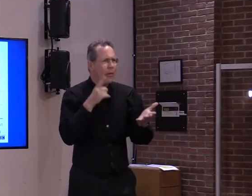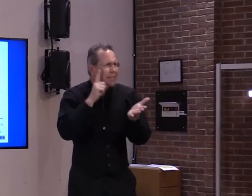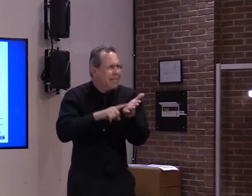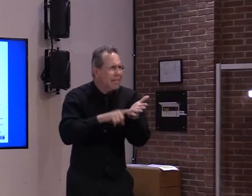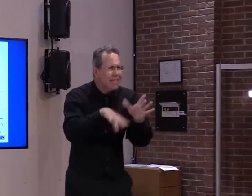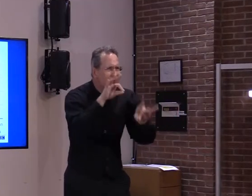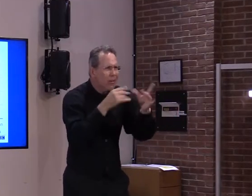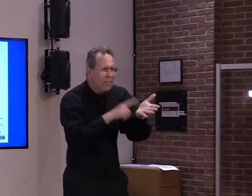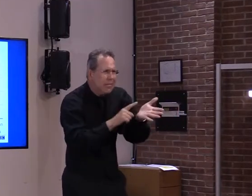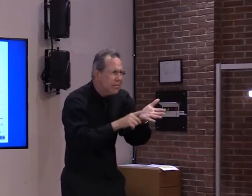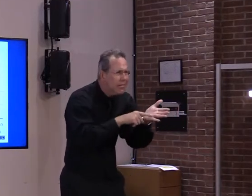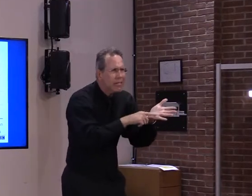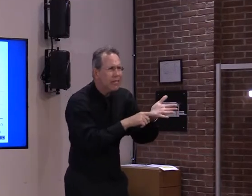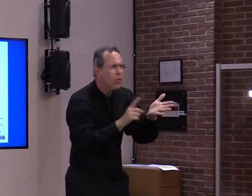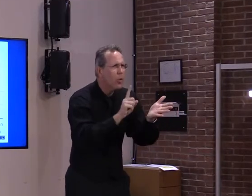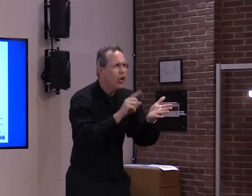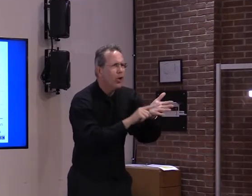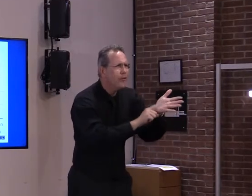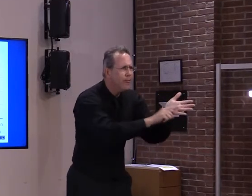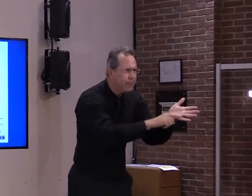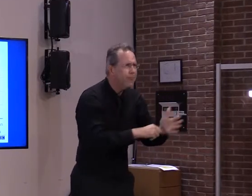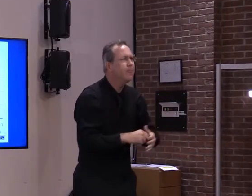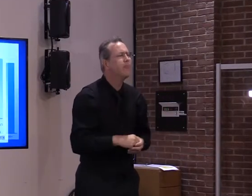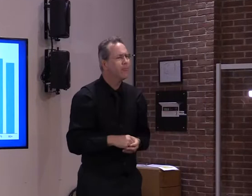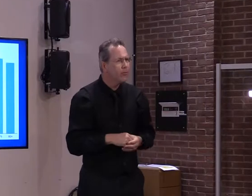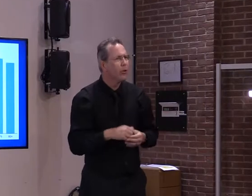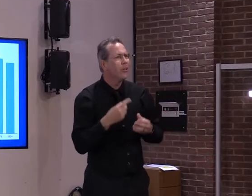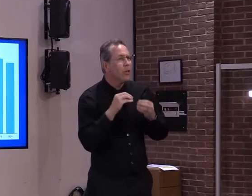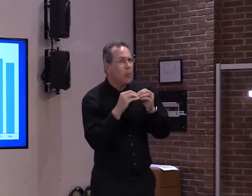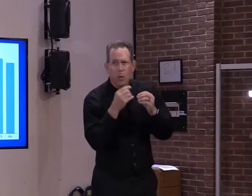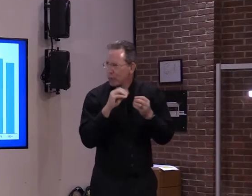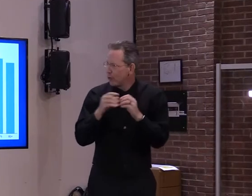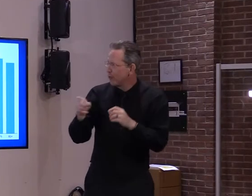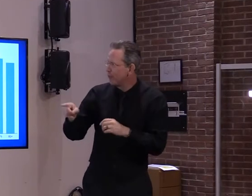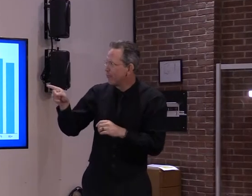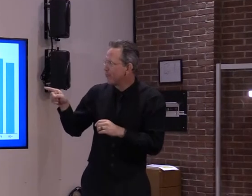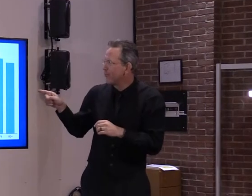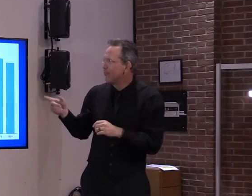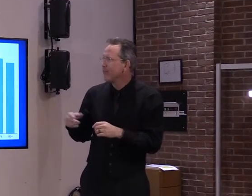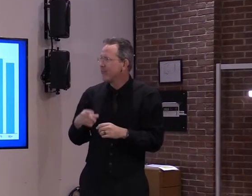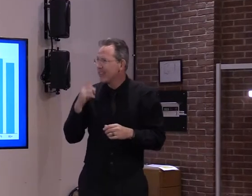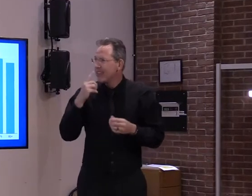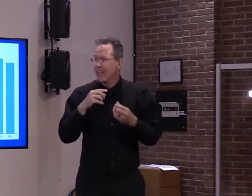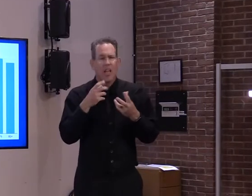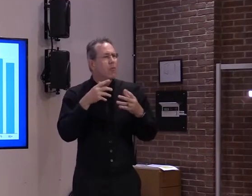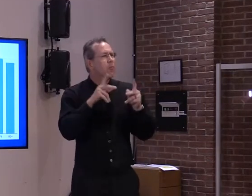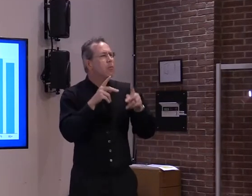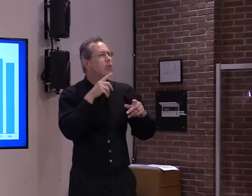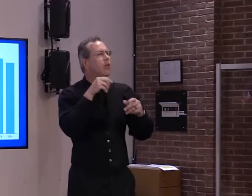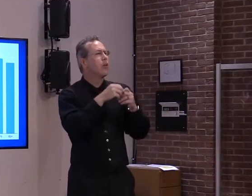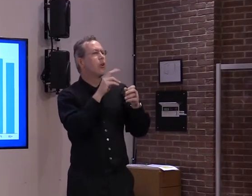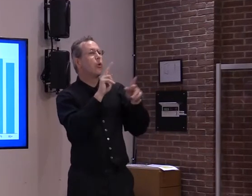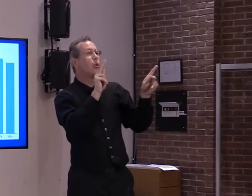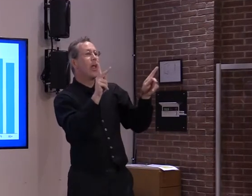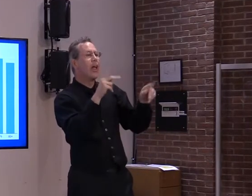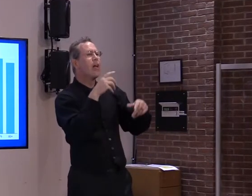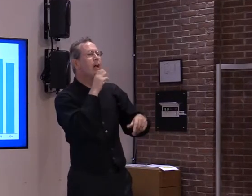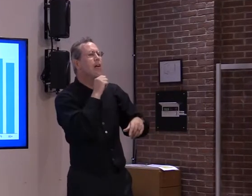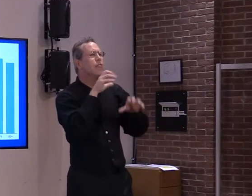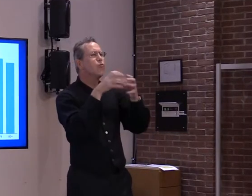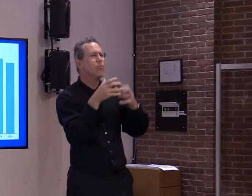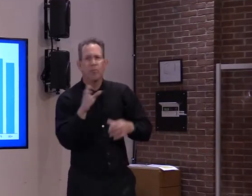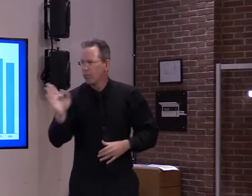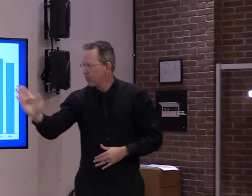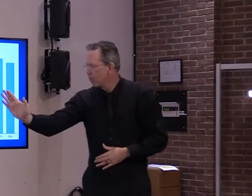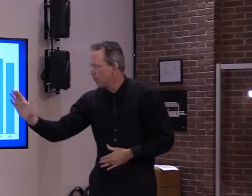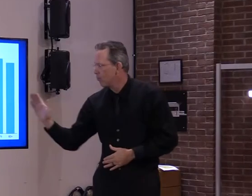see that it is impacting those who are unvaccinated, that those who are vaccinated continue to have the protection from the vaccine. Those who